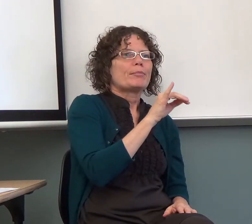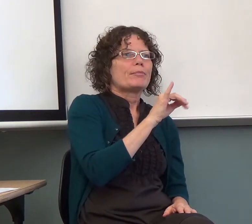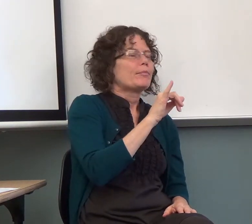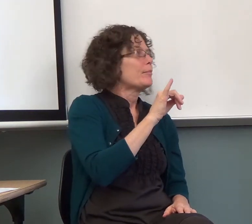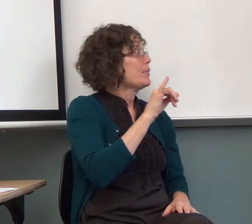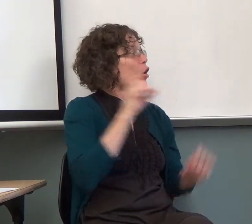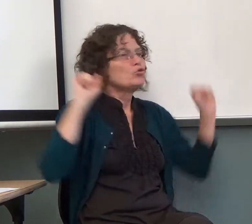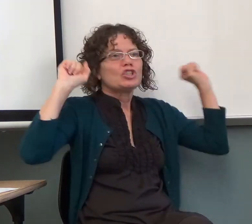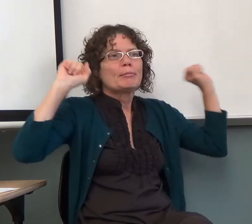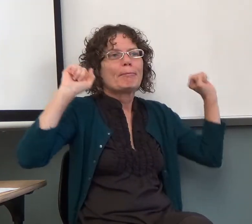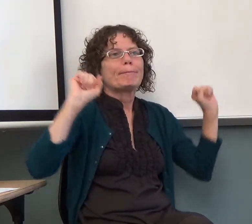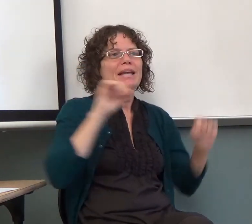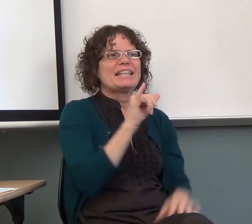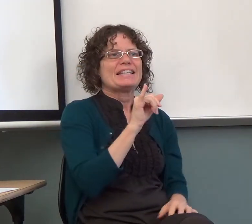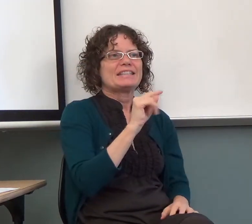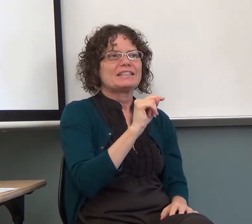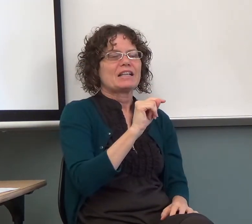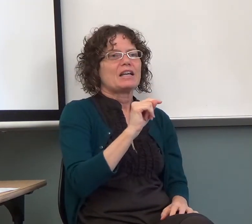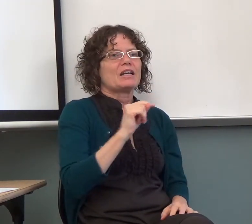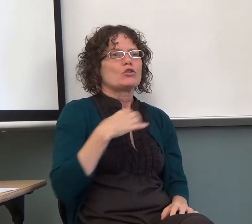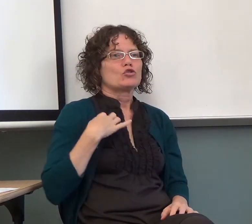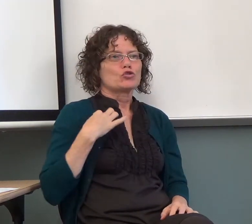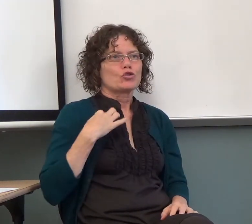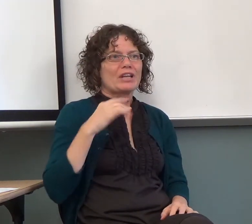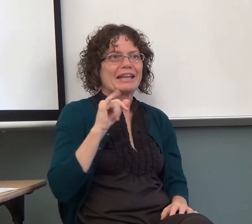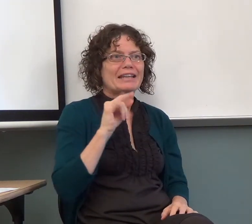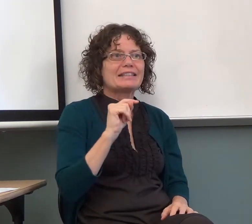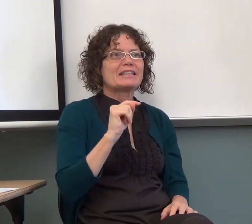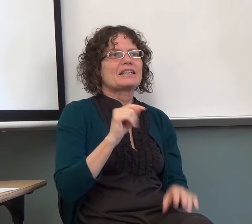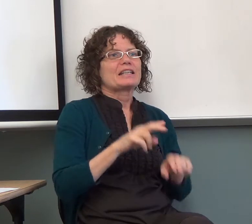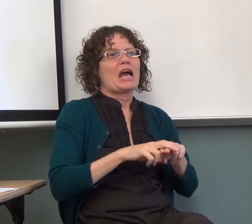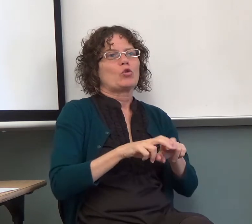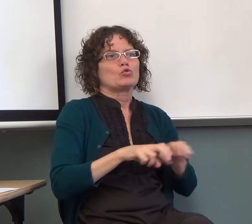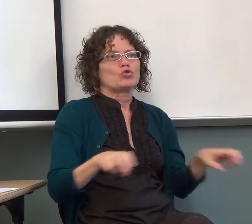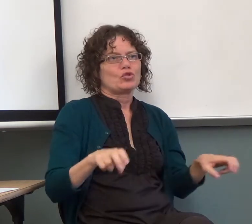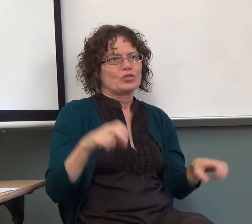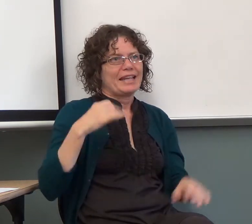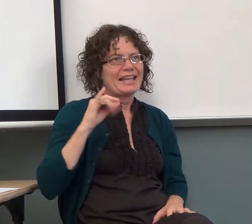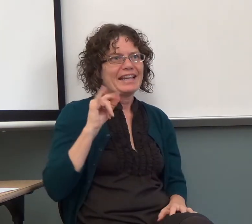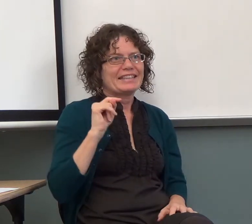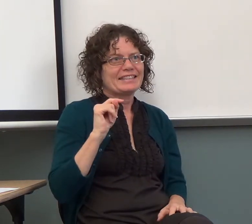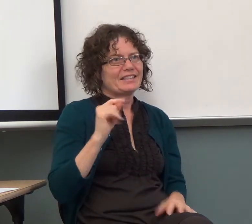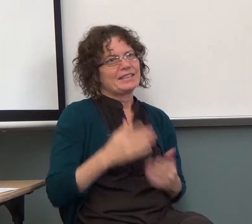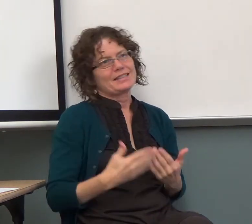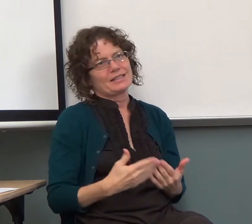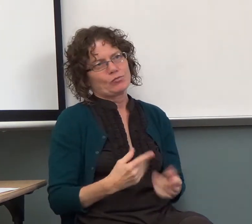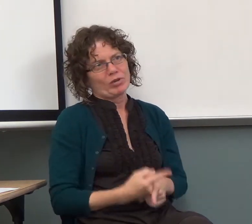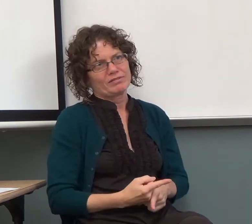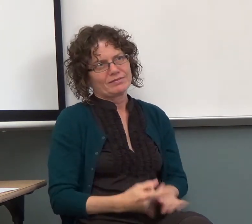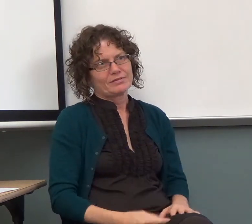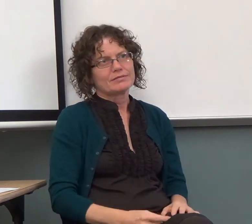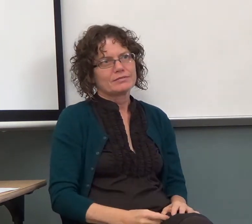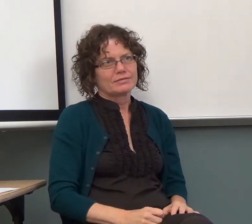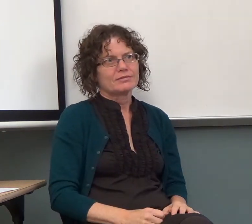about shirt? It. Perfect. How about couch? It. No, those were easy. All right. Okay? So, we're going to